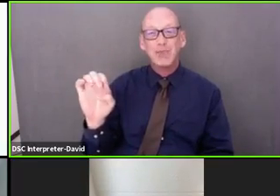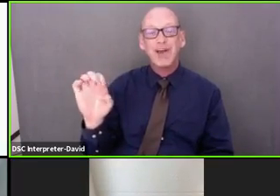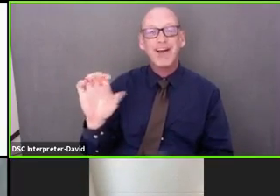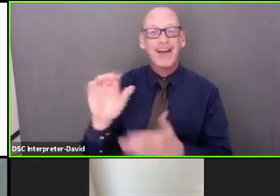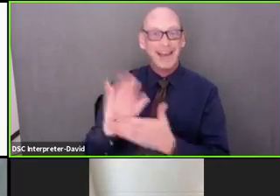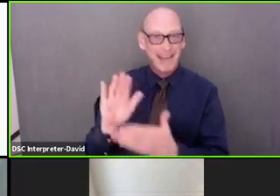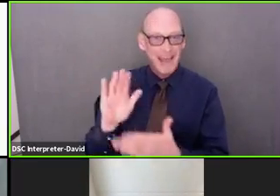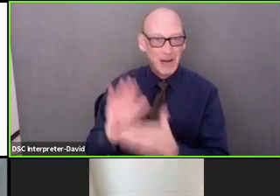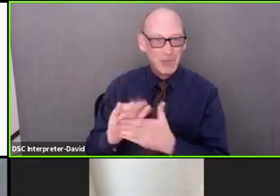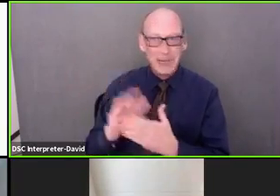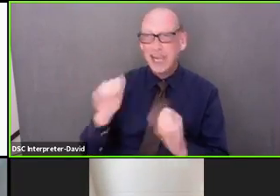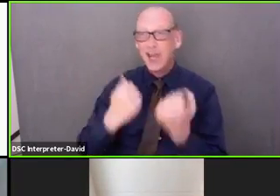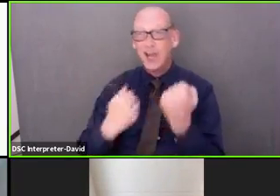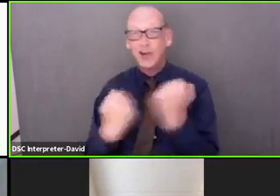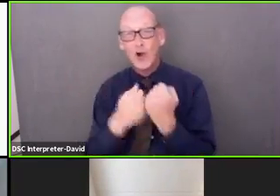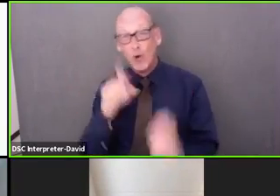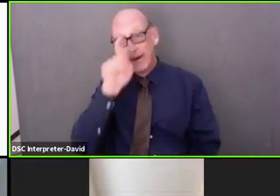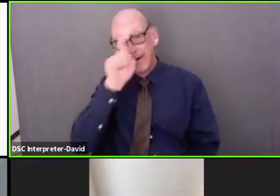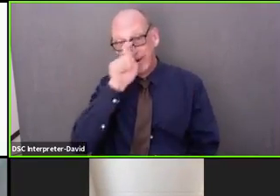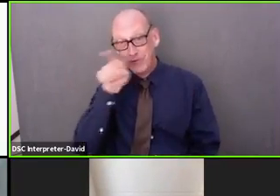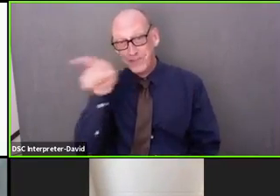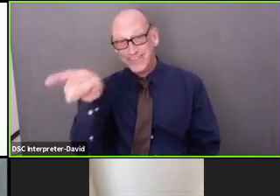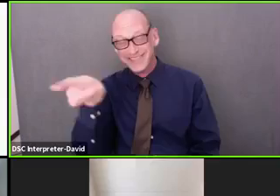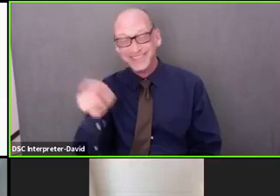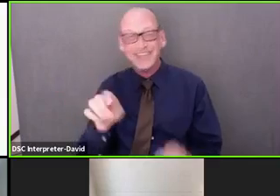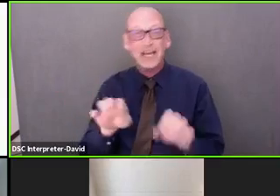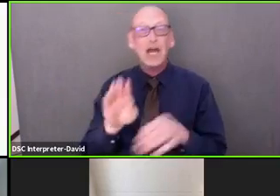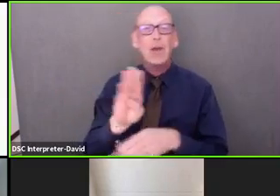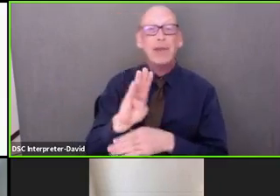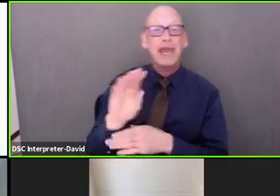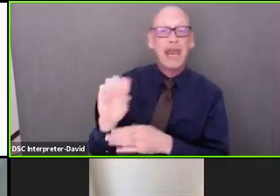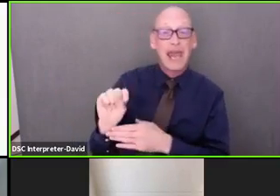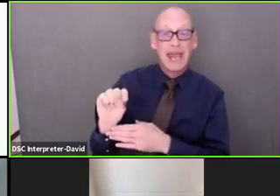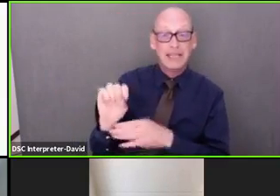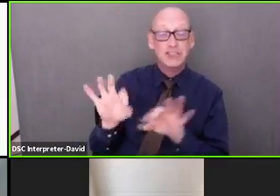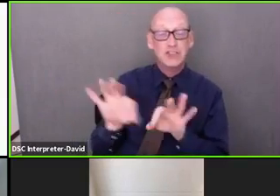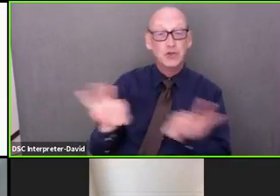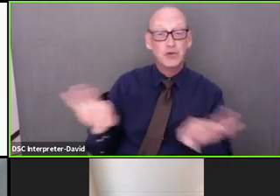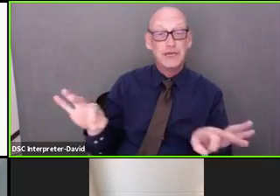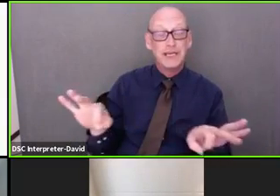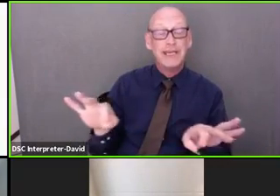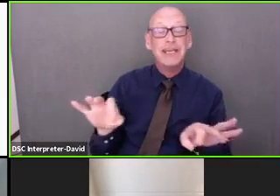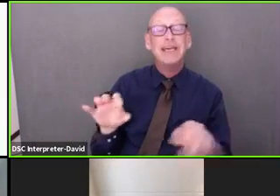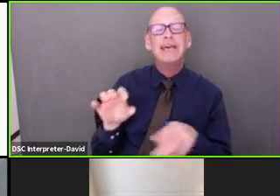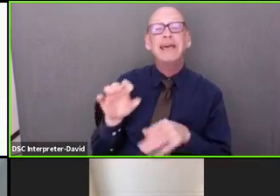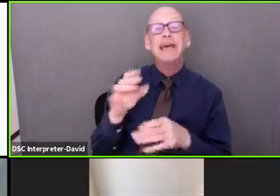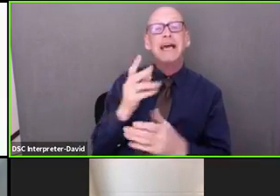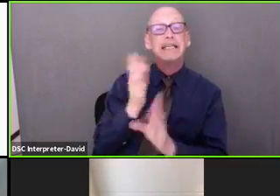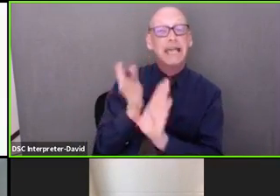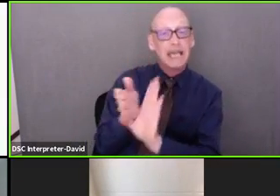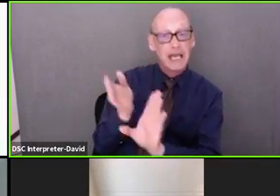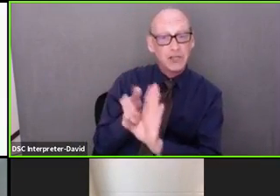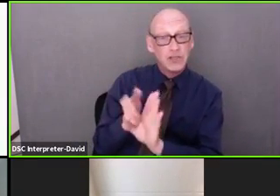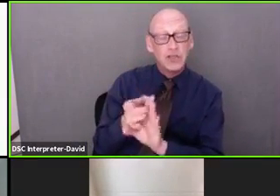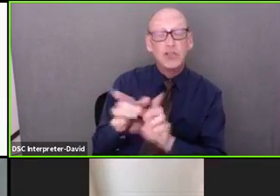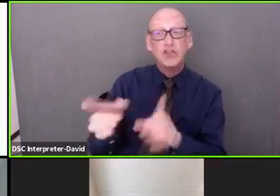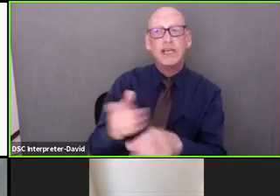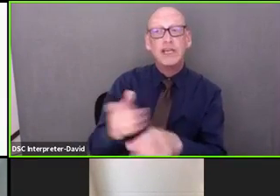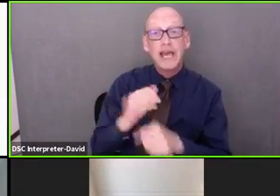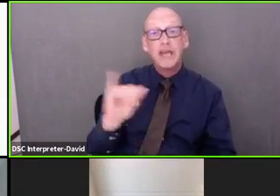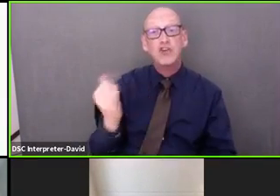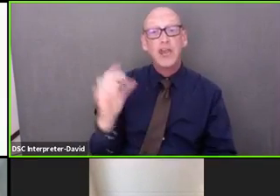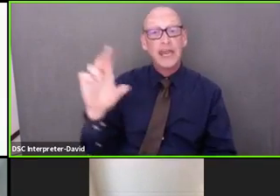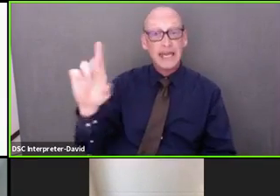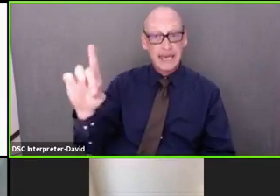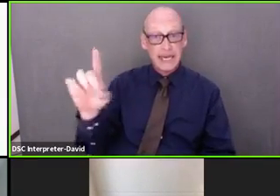of Miami University in Oxford with a Bachelor of Science degree in psychology. She obtained her Juris Doctorate from Case